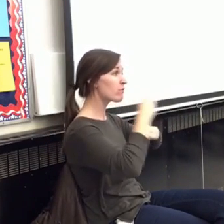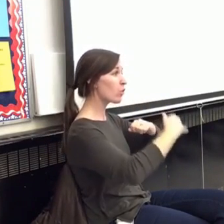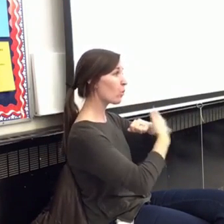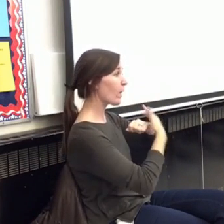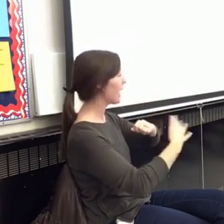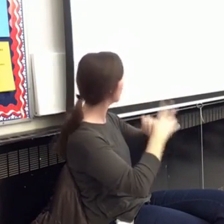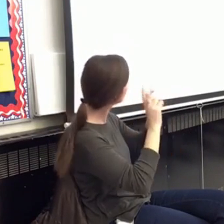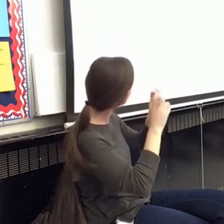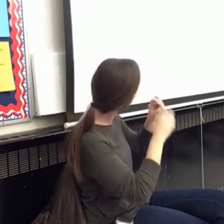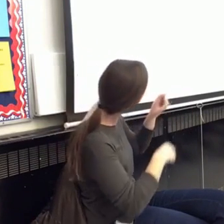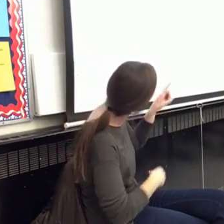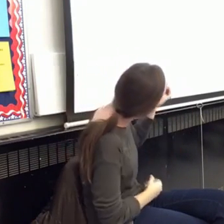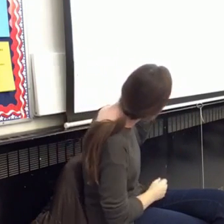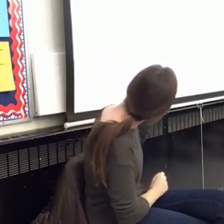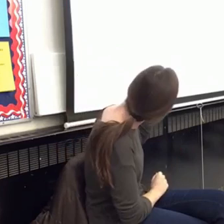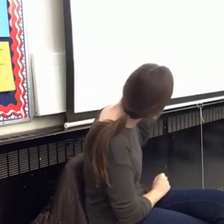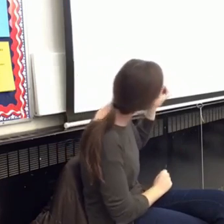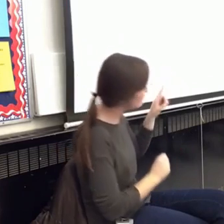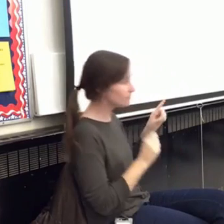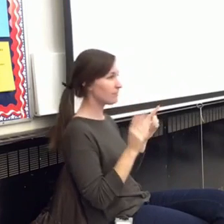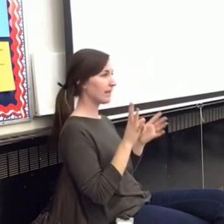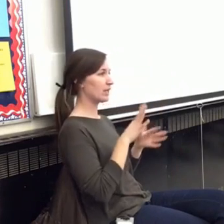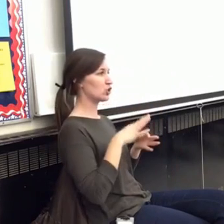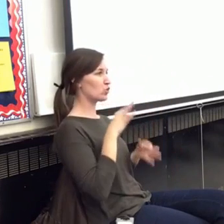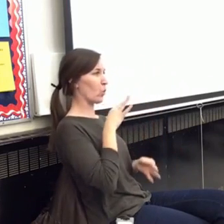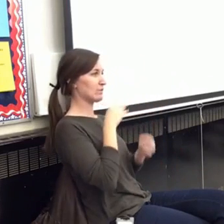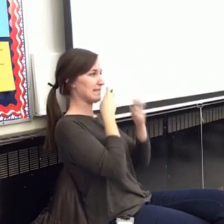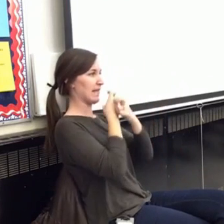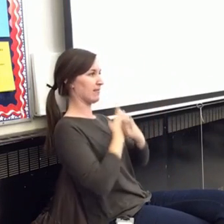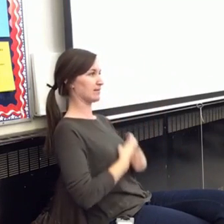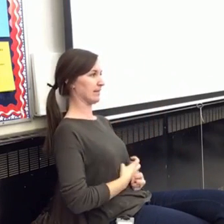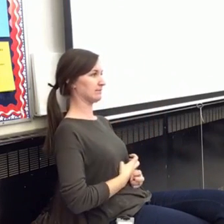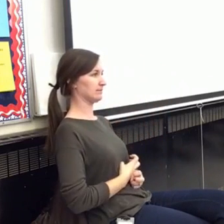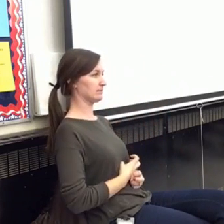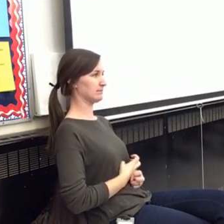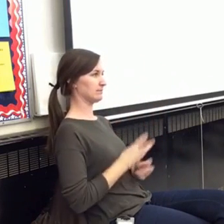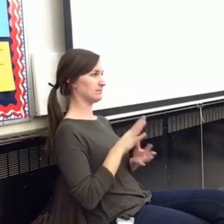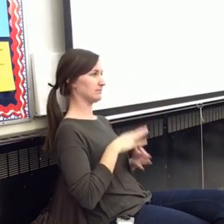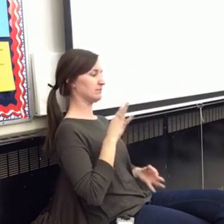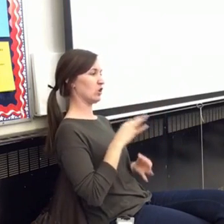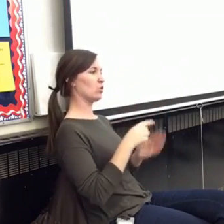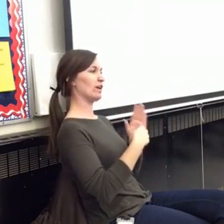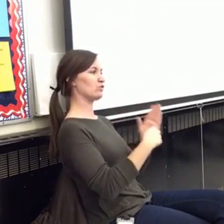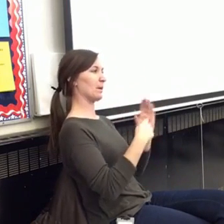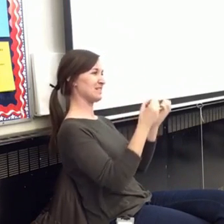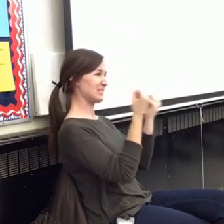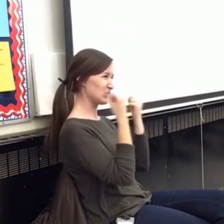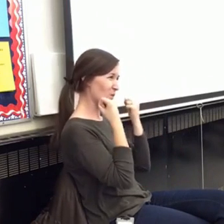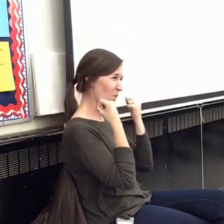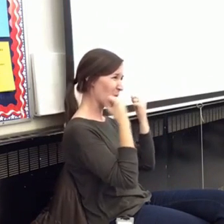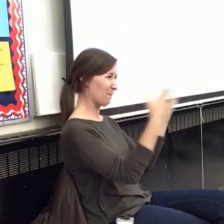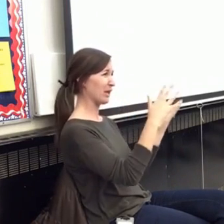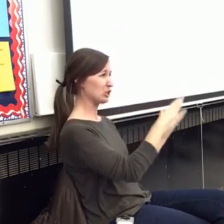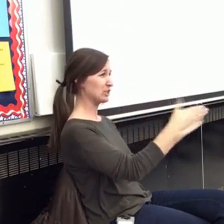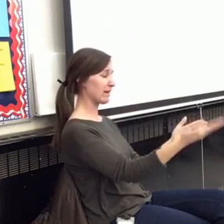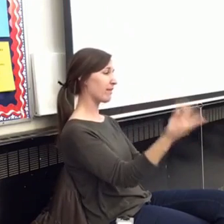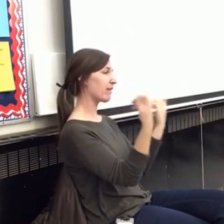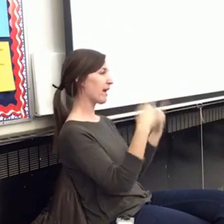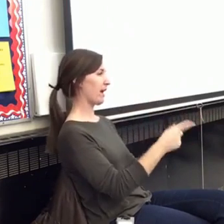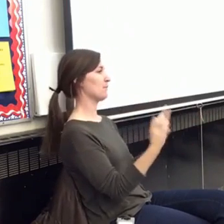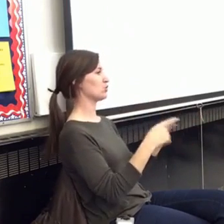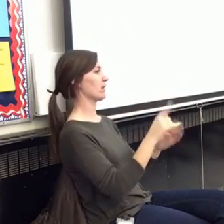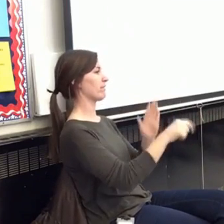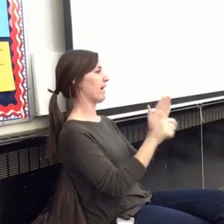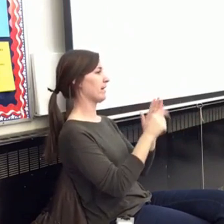actually is souls. Yeah, it's skeletons. And so this is kind of representing the massive amount of death that occurred during this time.